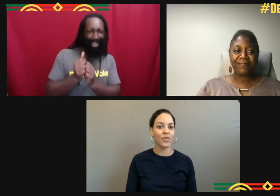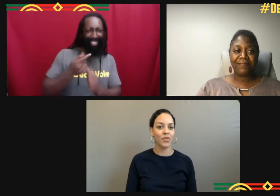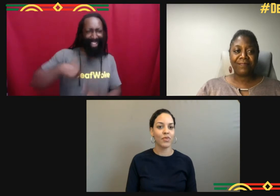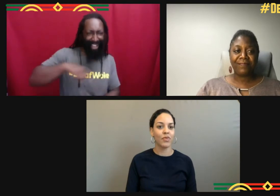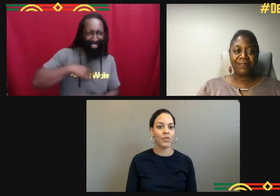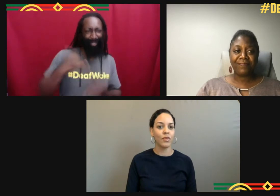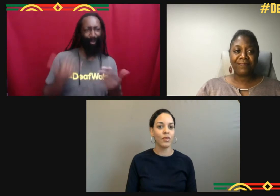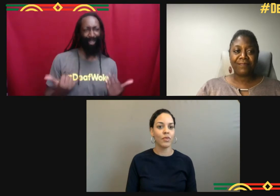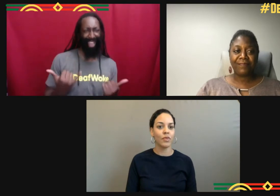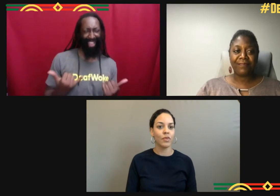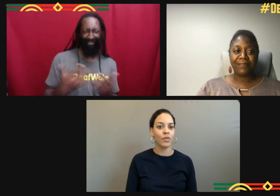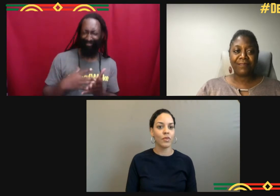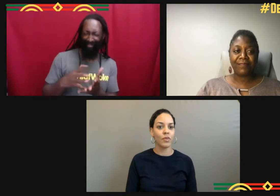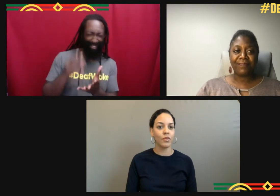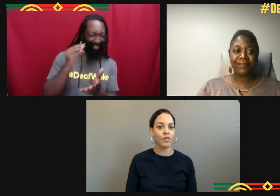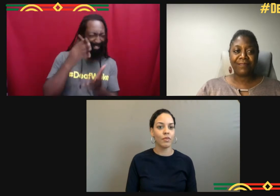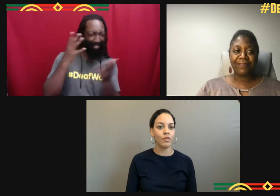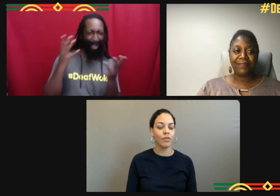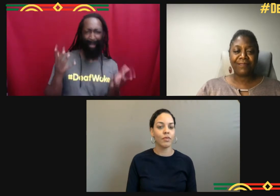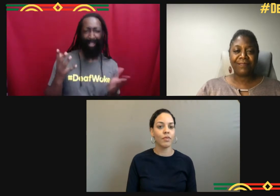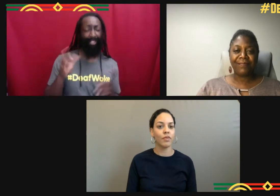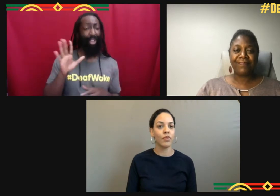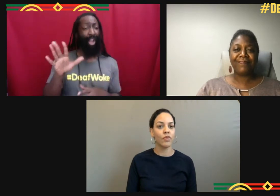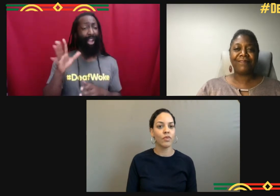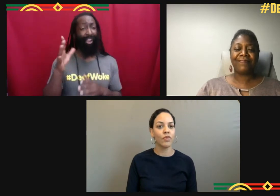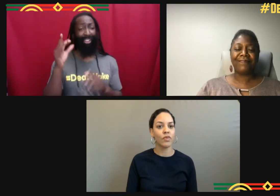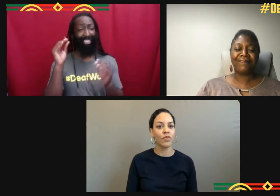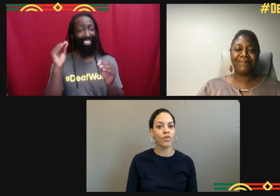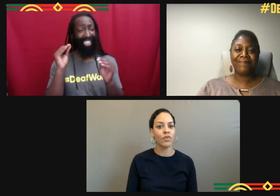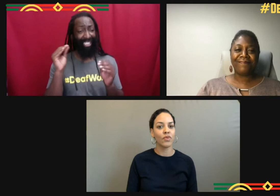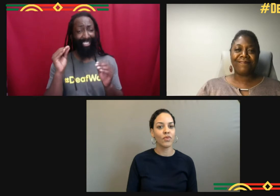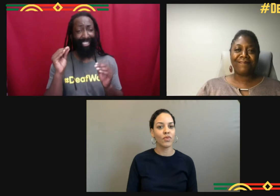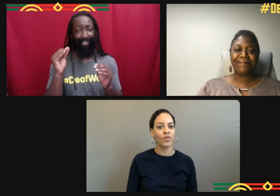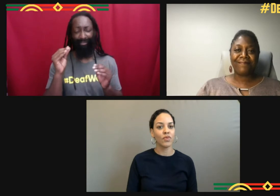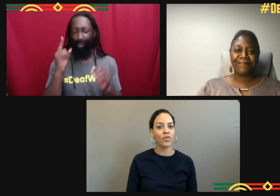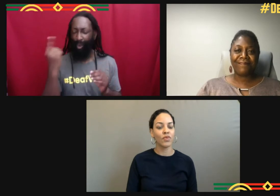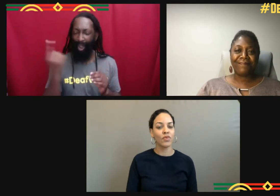Mm-hmm. As a leader, I've learned so much.